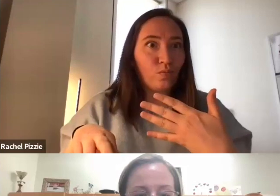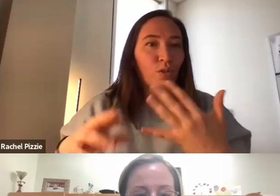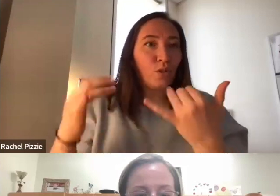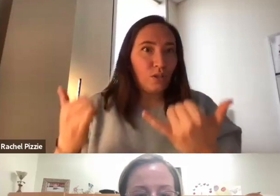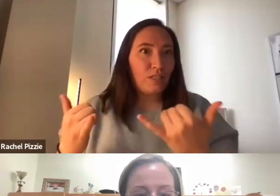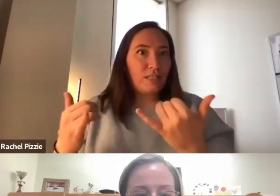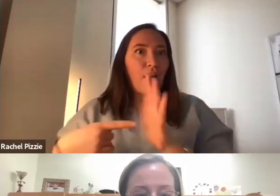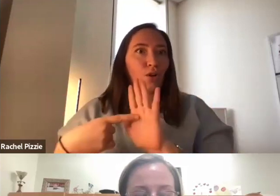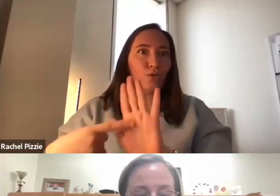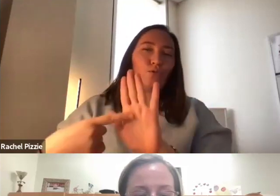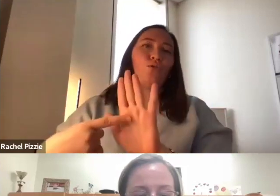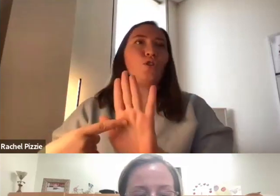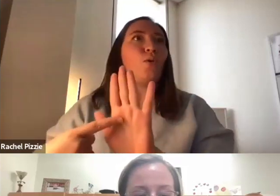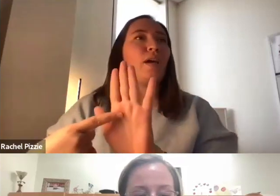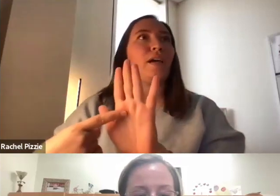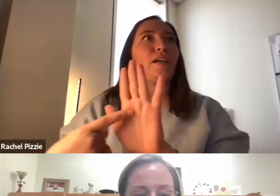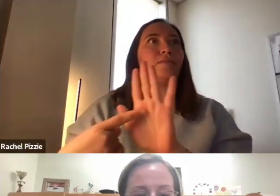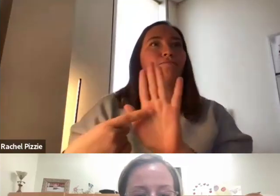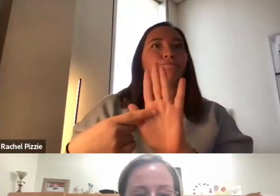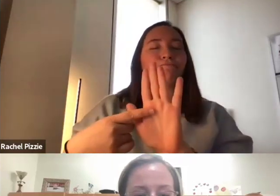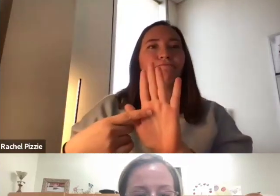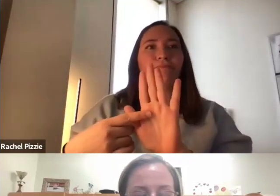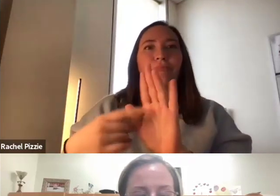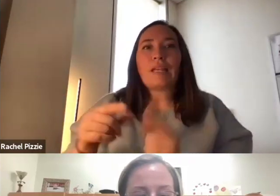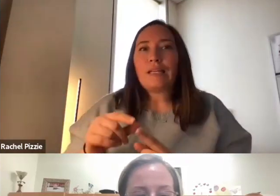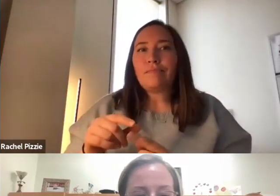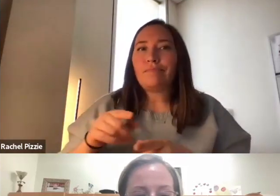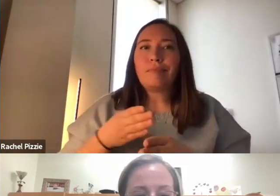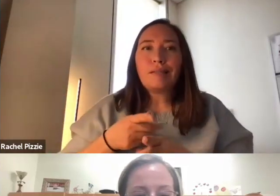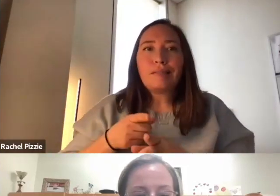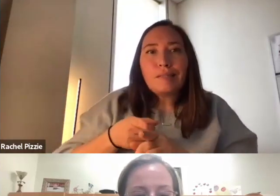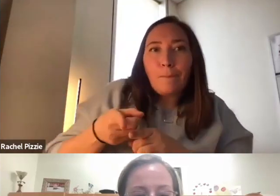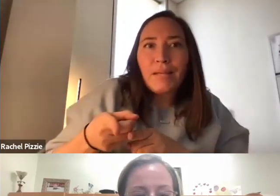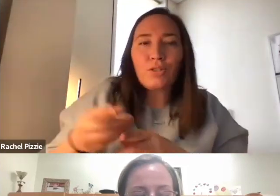So I think about your results that you shared with us today,